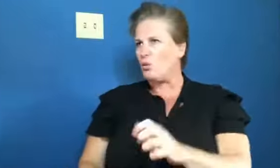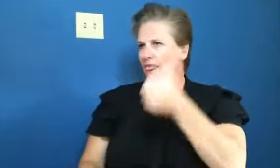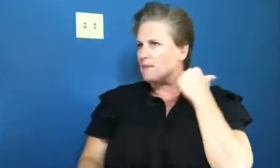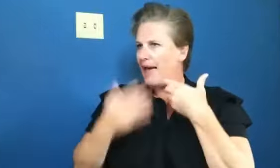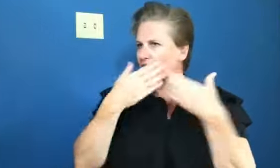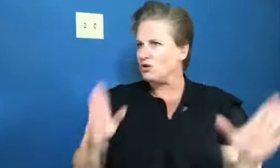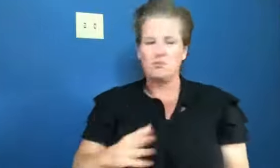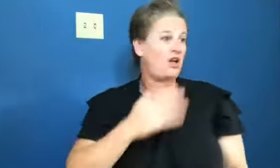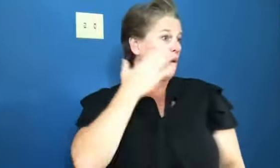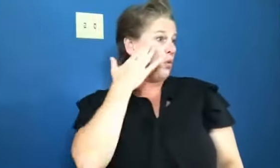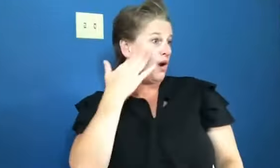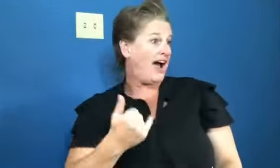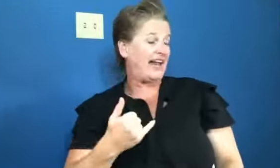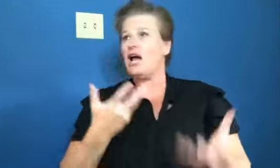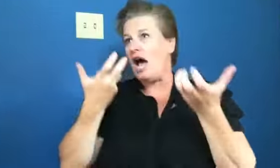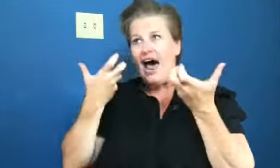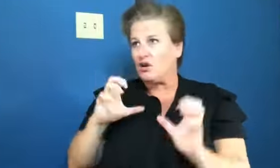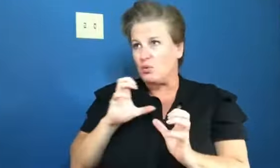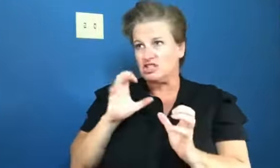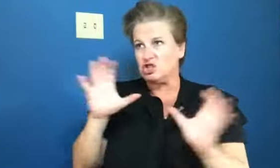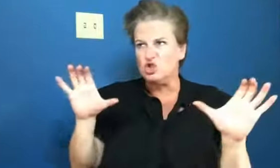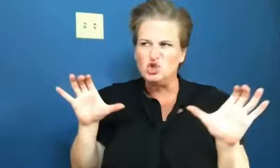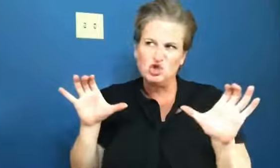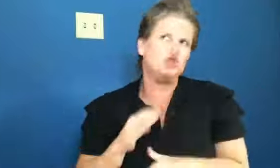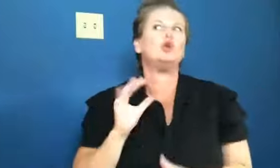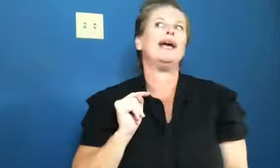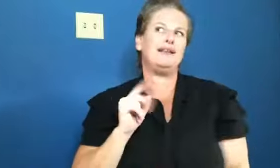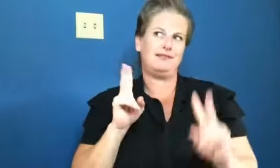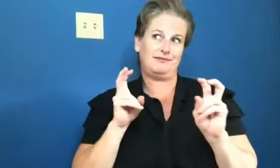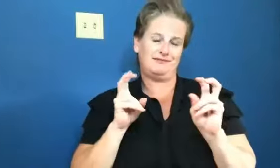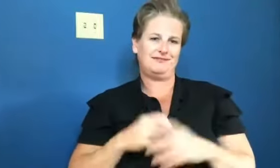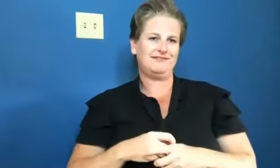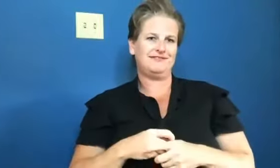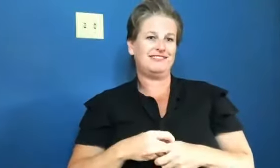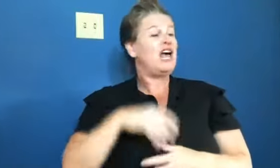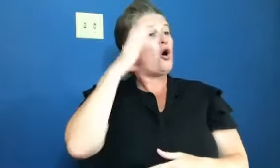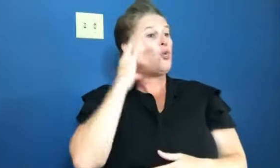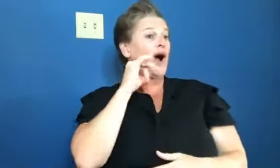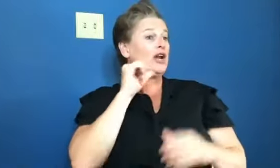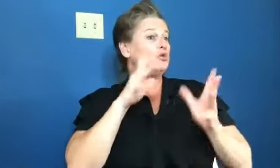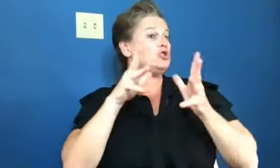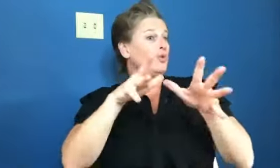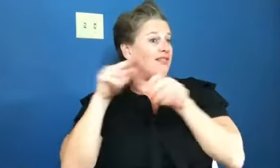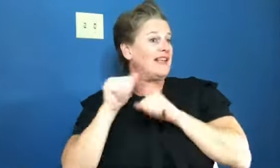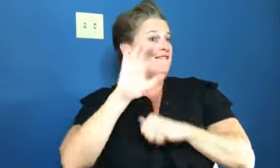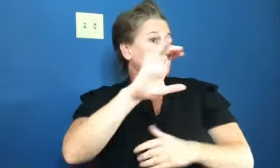goes, because I don't want to do it. And then she asked him this. She said, why don't you leave your wife? And he says, I don't want to leave your wife. And I was like, good